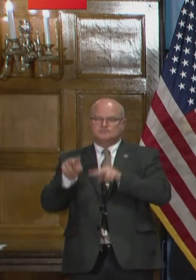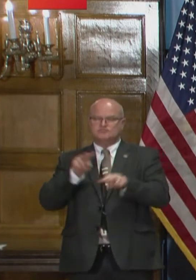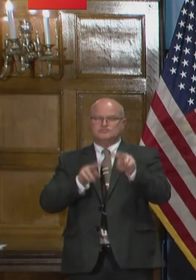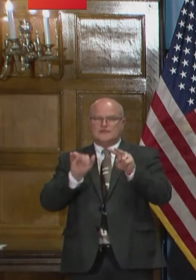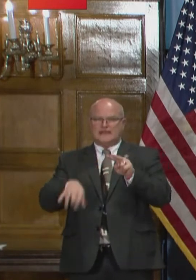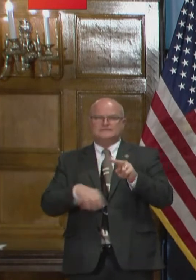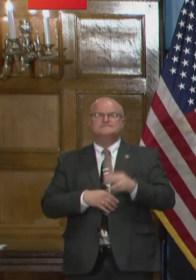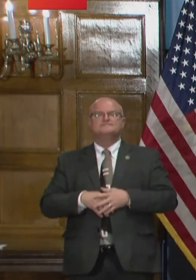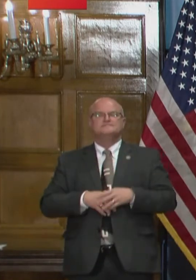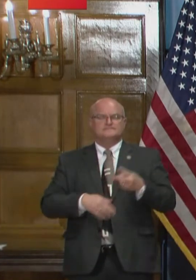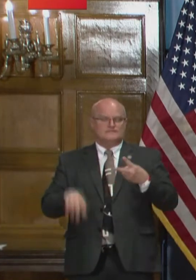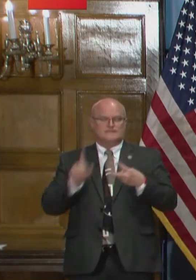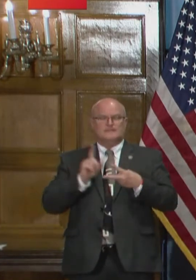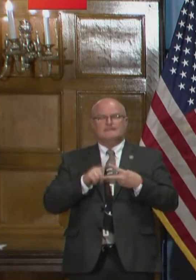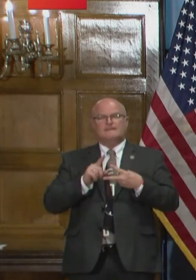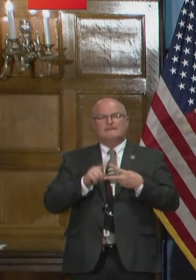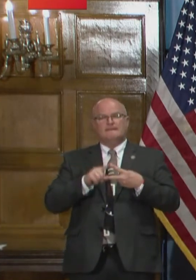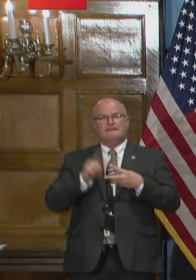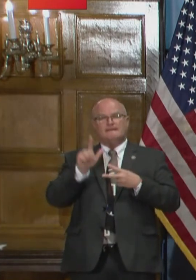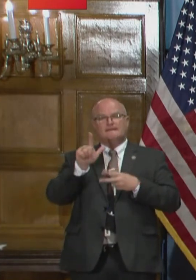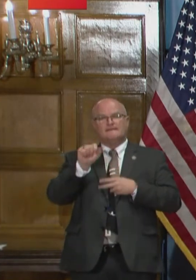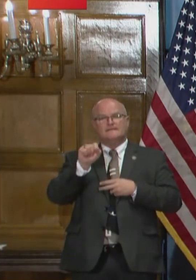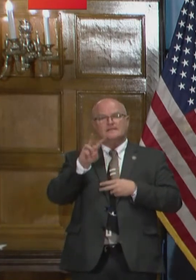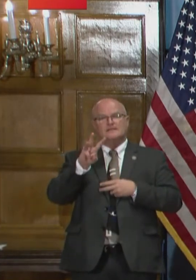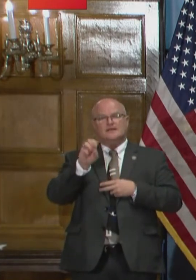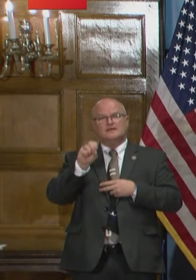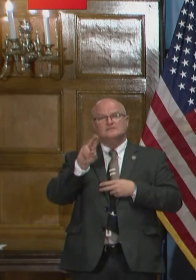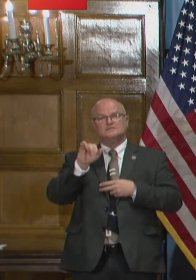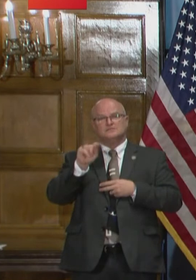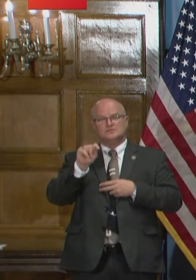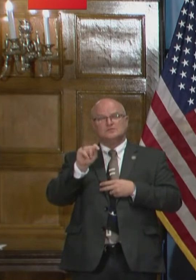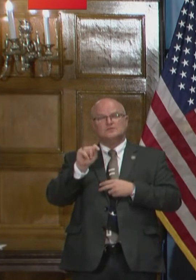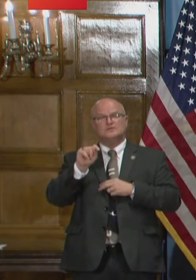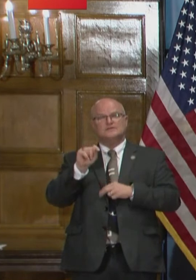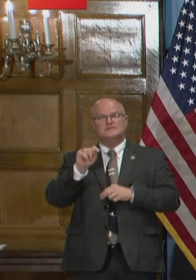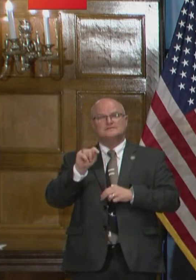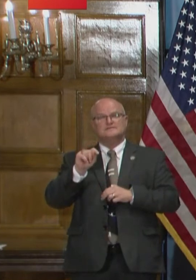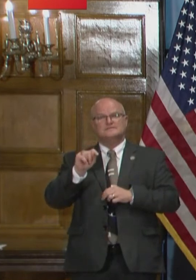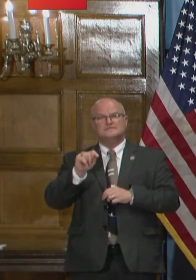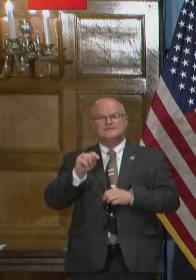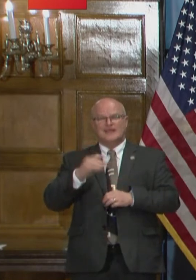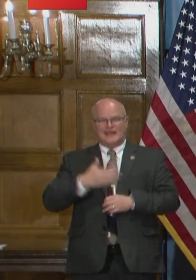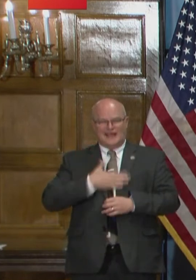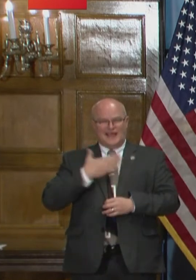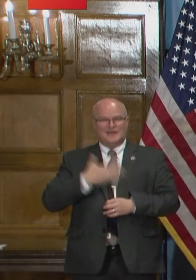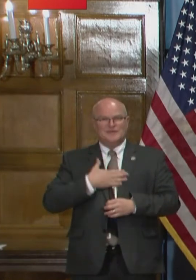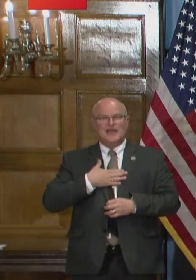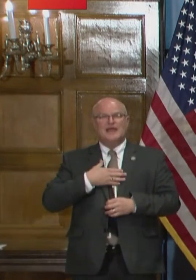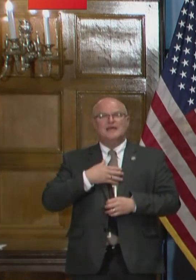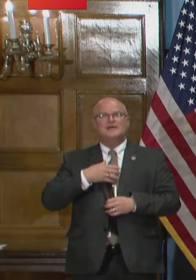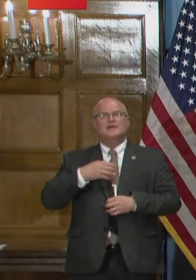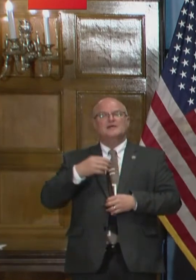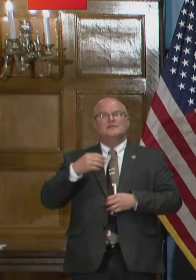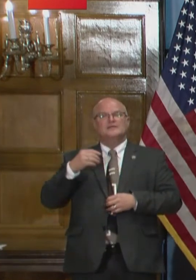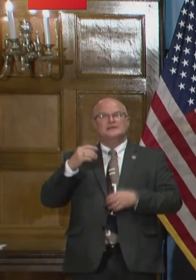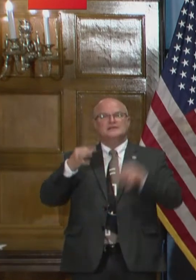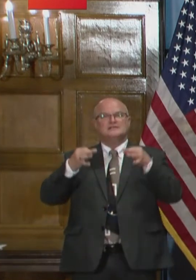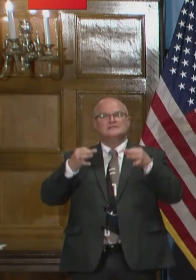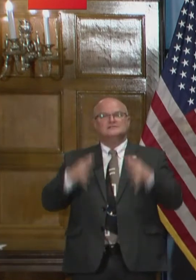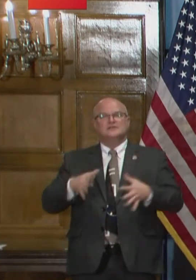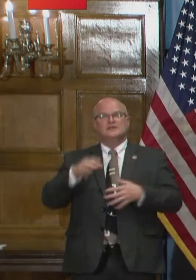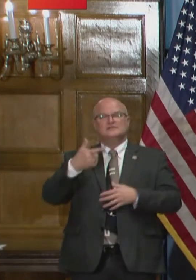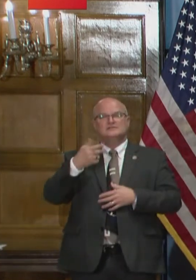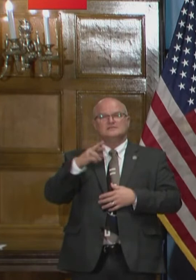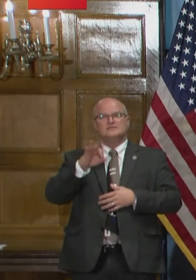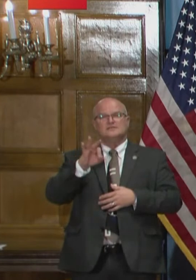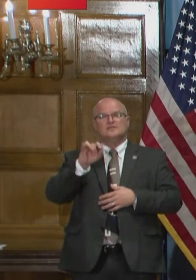that. In terms of the lawsuit, I'm glad that Judge Griffin made the decision that he did